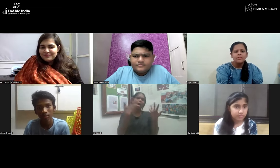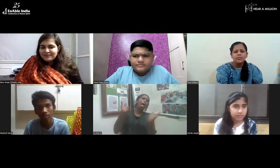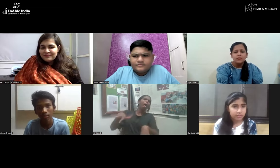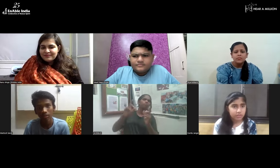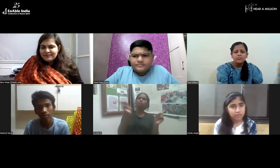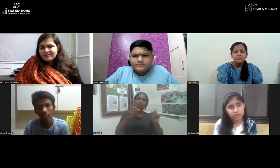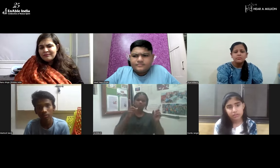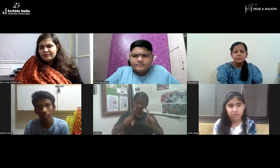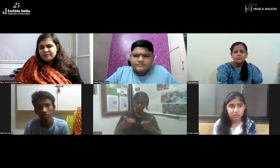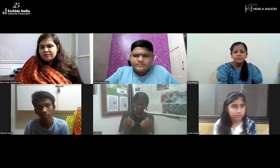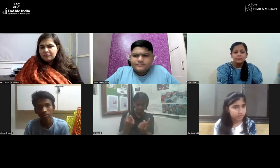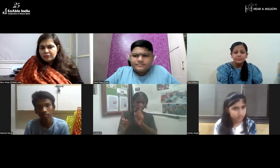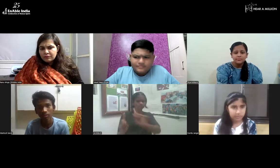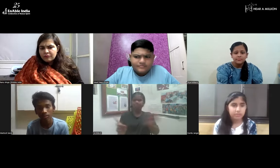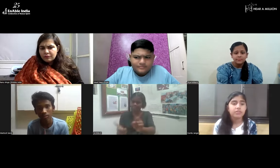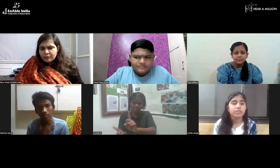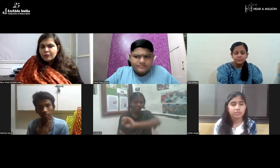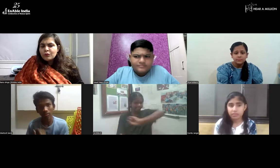Ria. So,